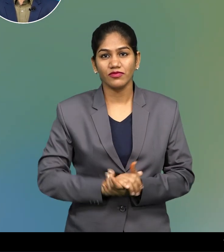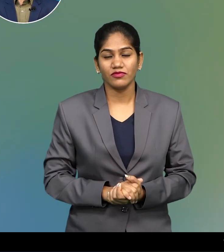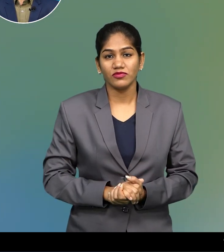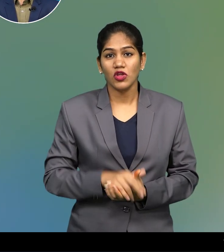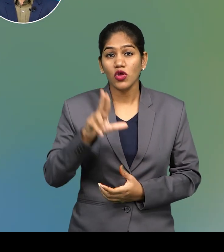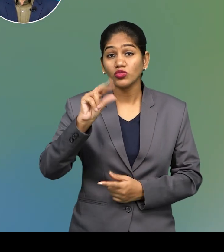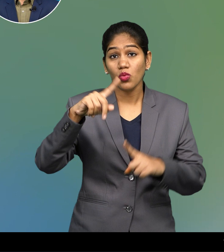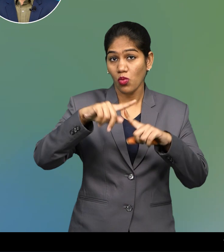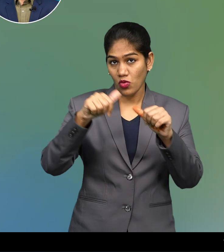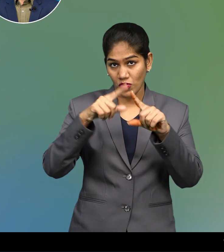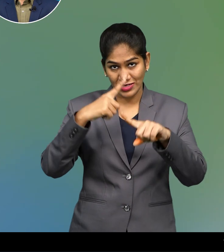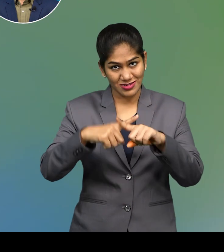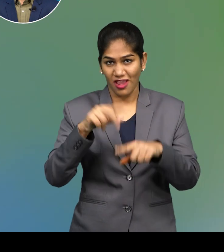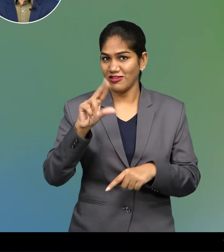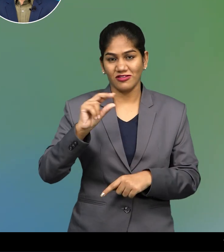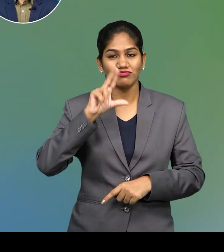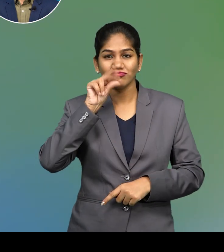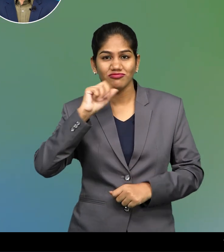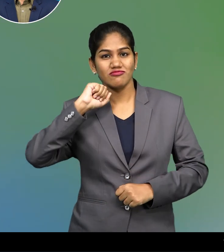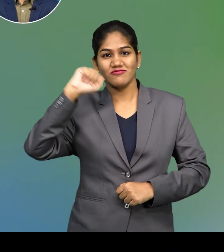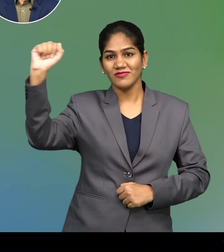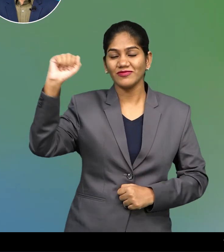"No taxation